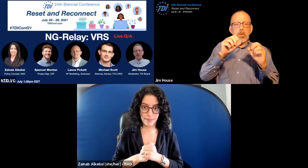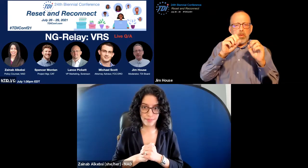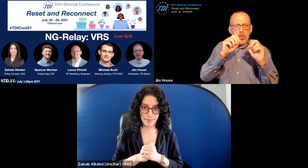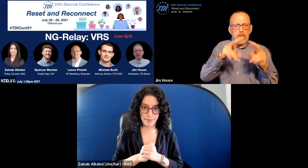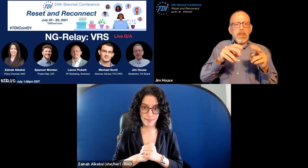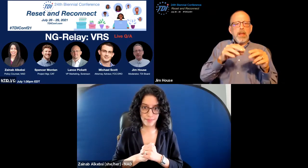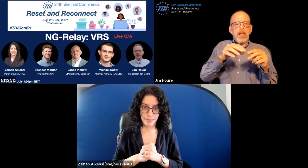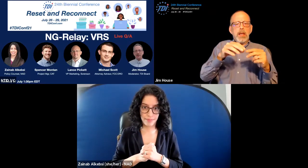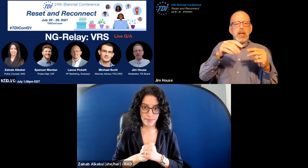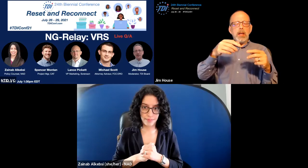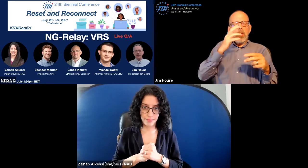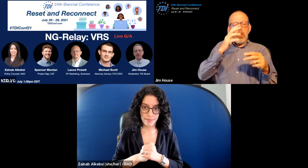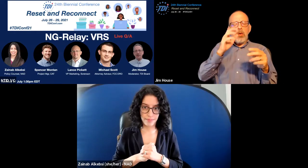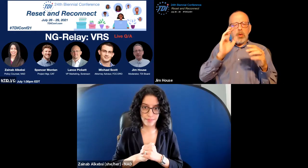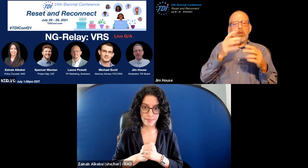accessibility.